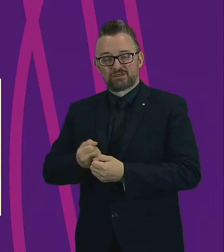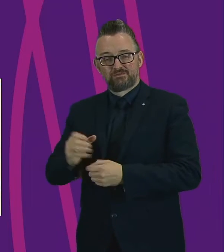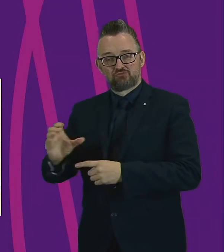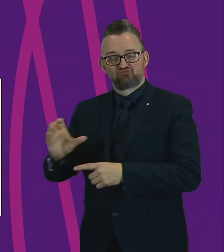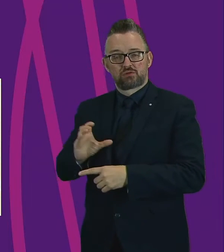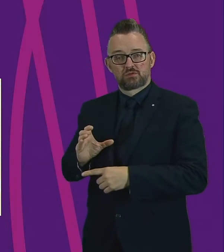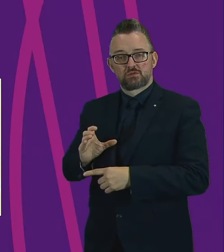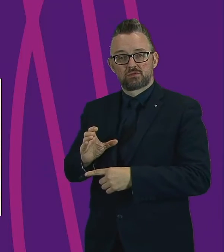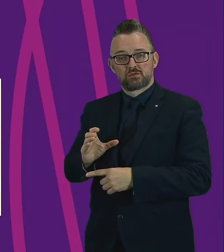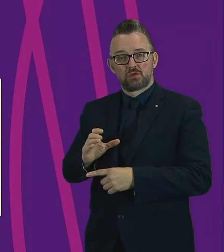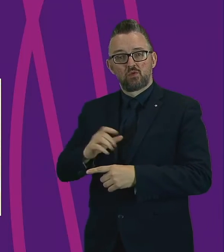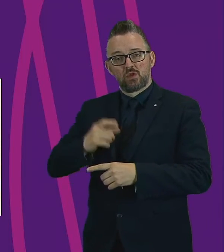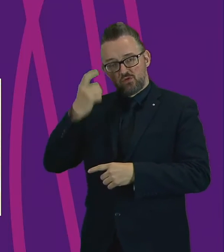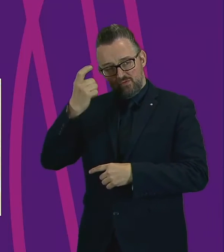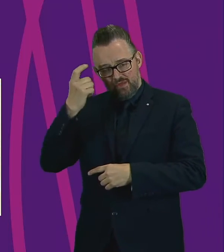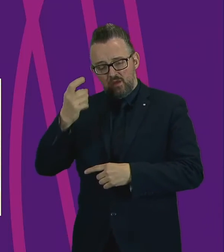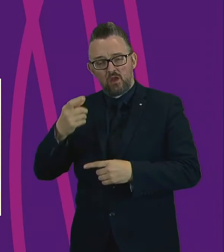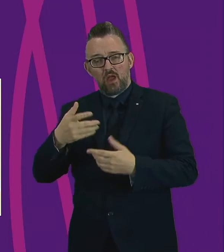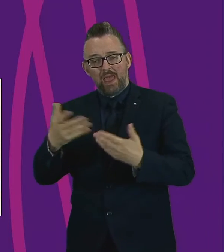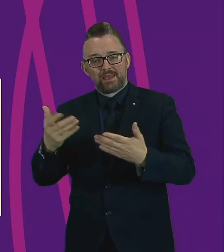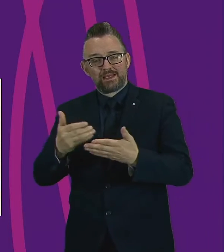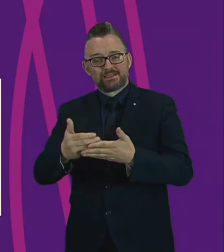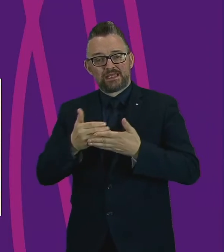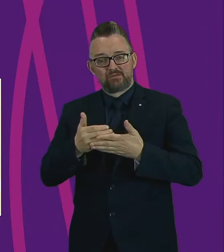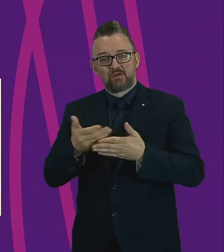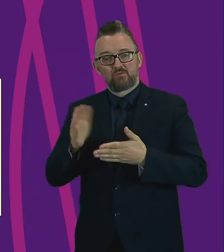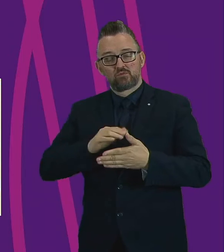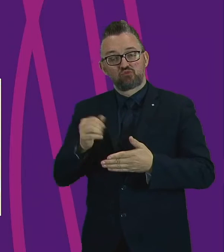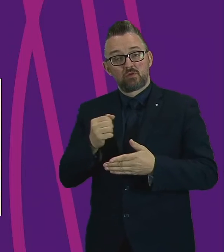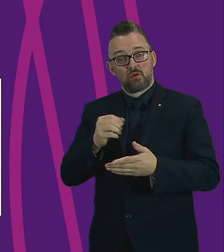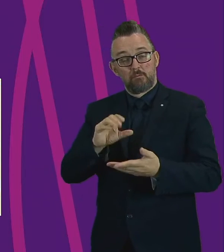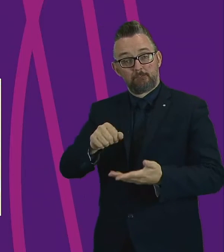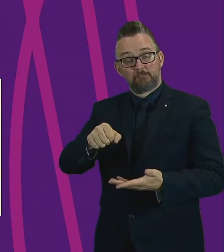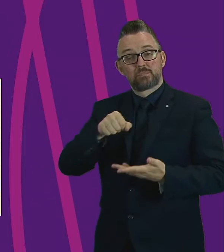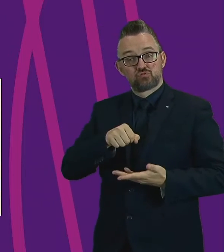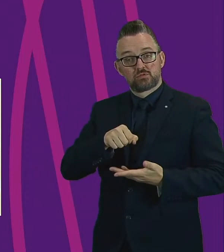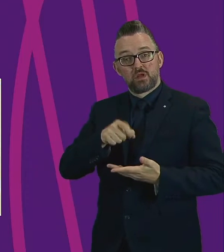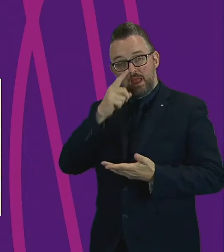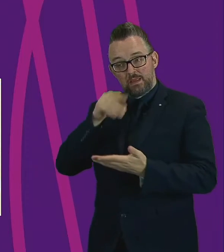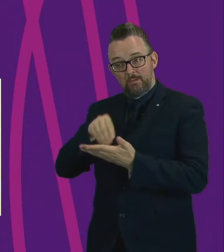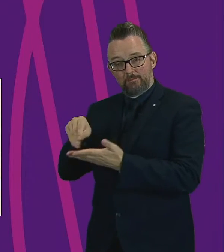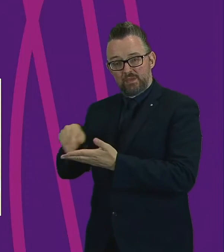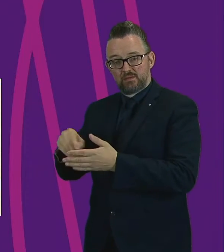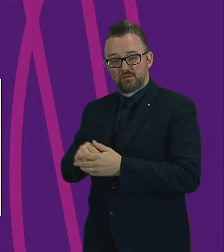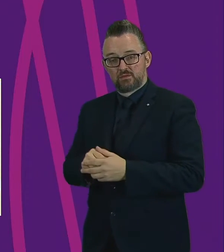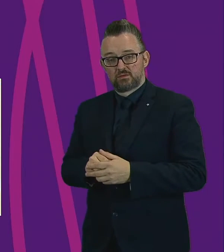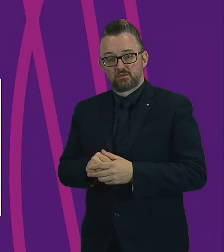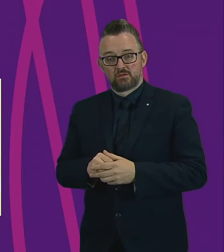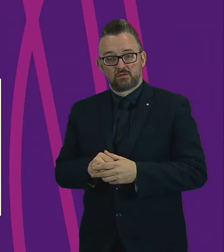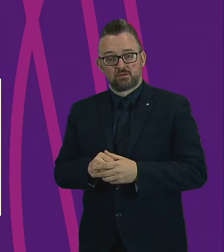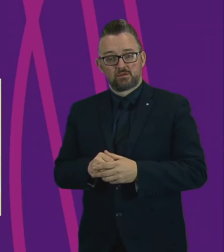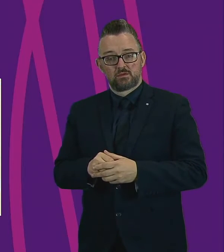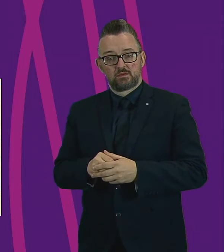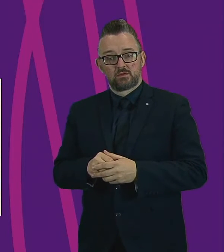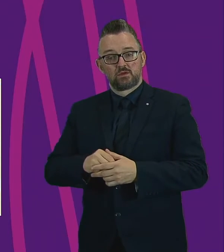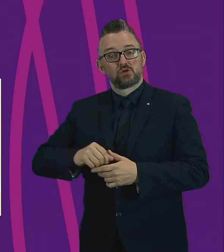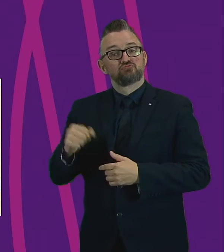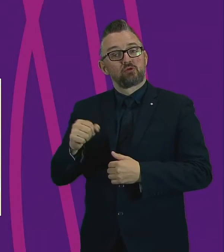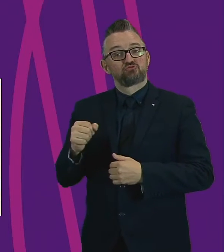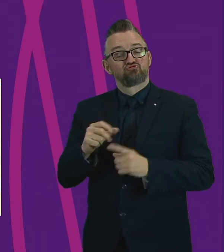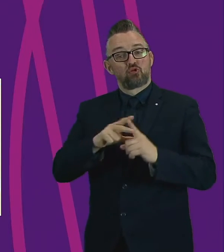any savings from the Scottish budget in order to pay for those. The Scottish